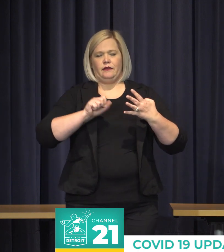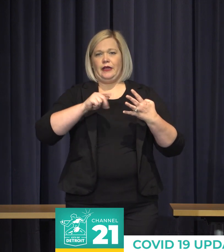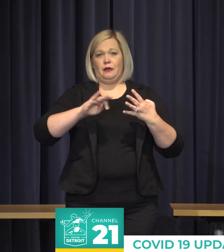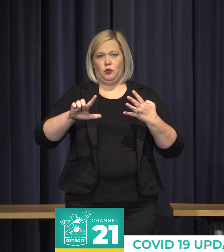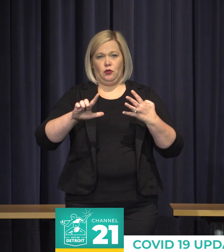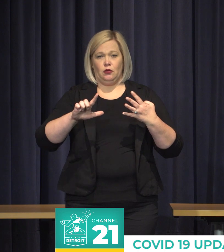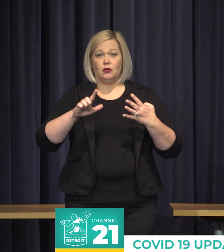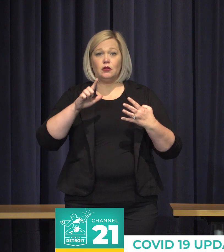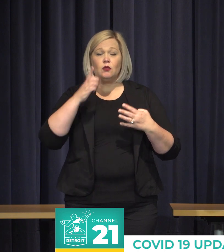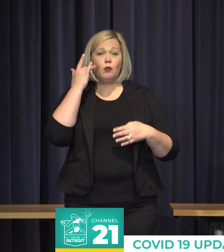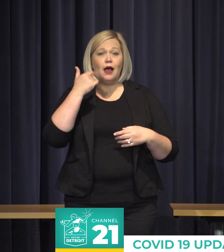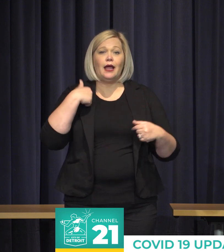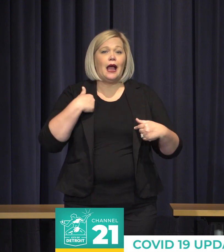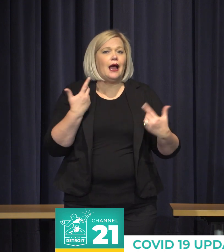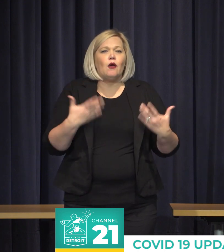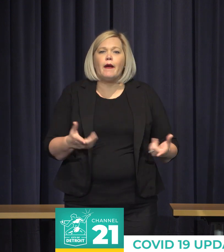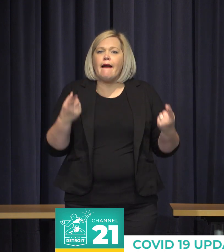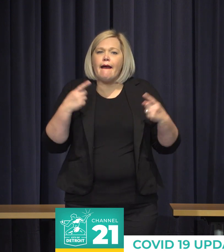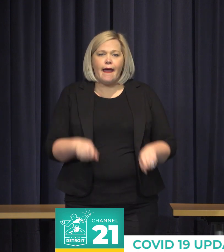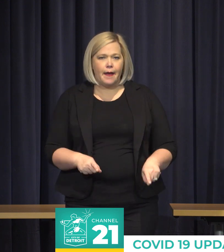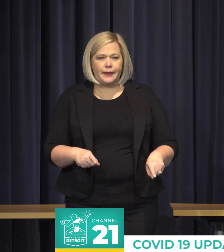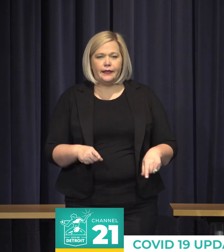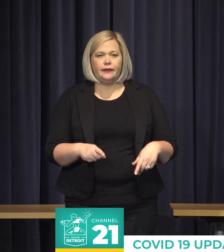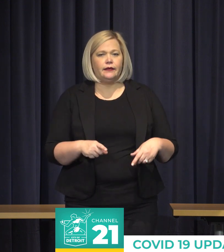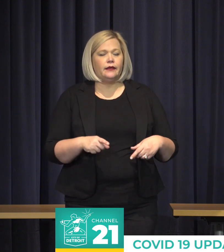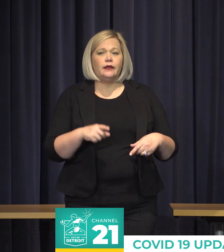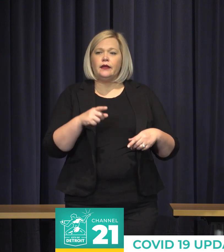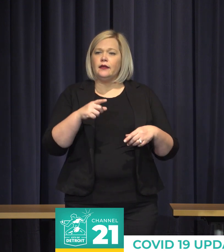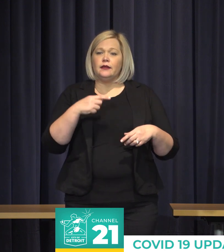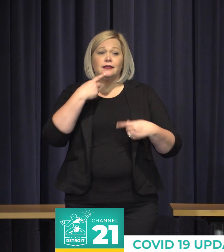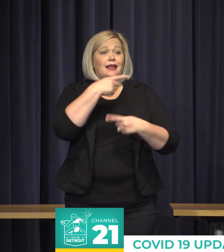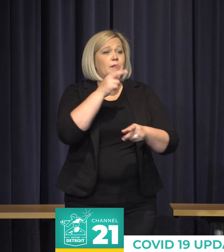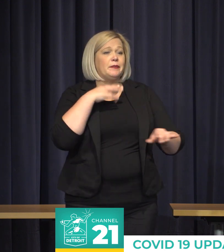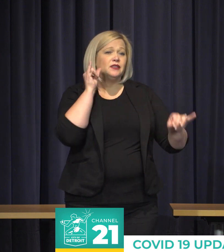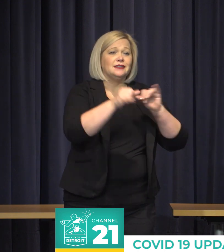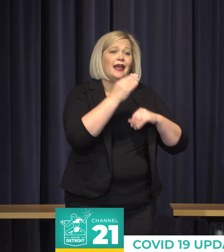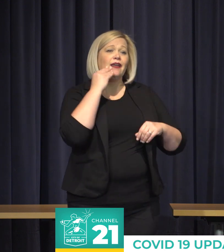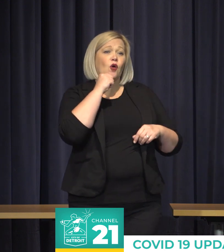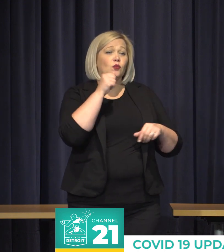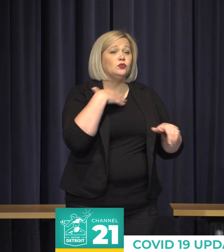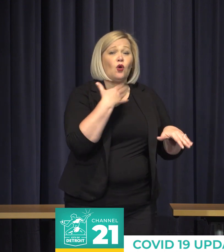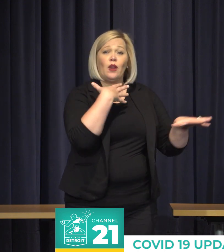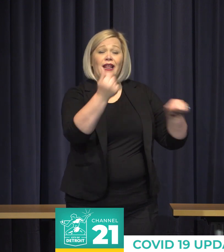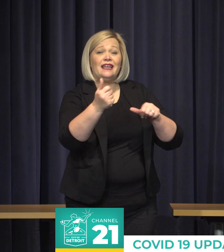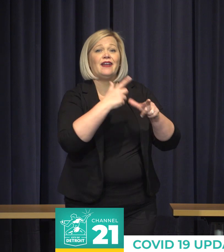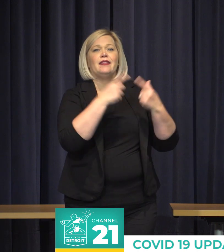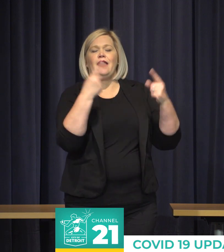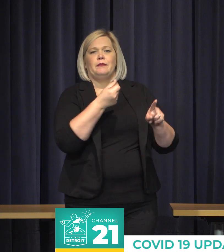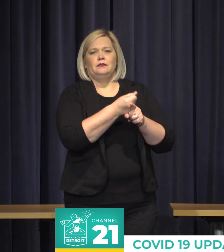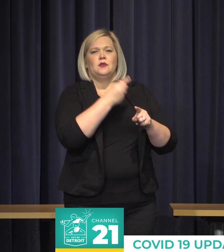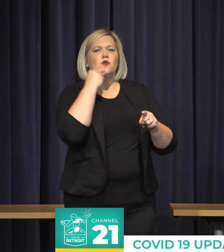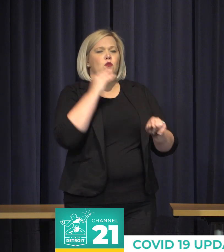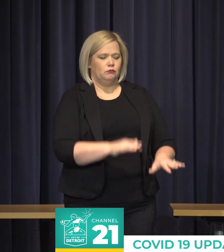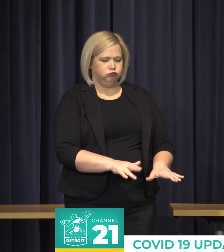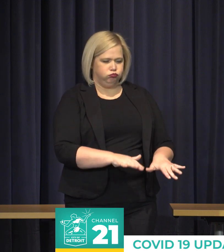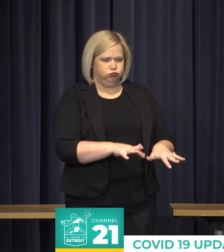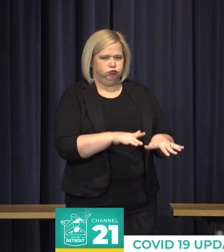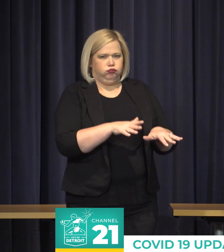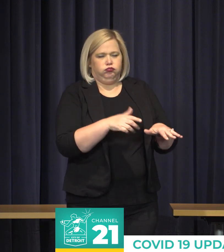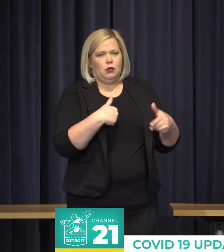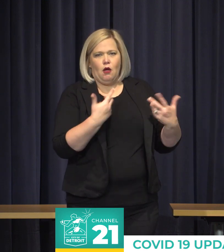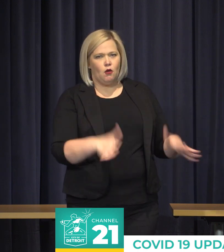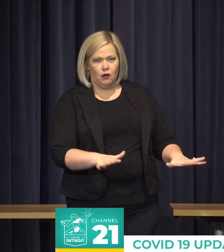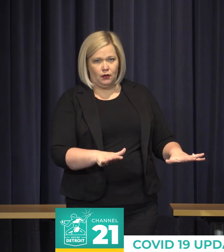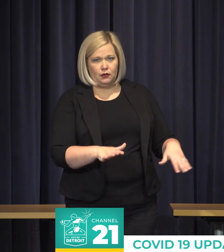I wanted to see was telling people to shelter in your homes and then find your homes were being flooded.